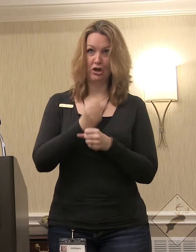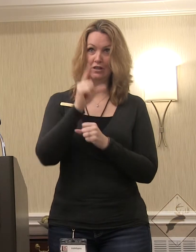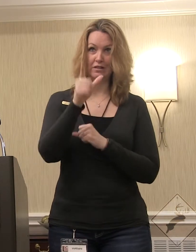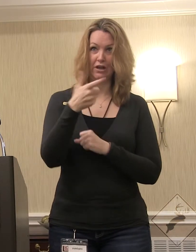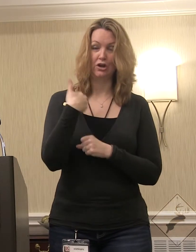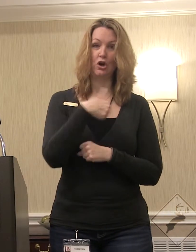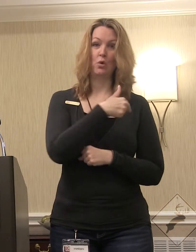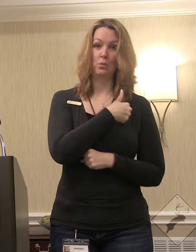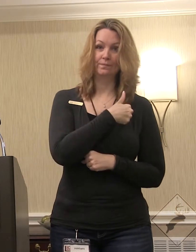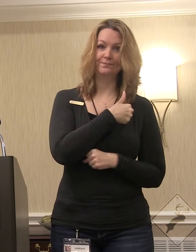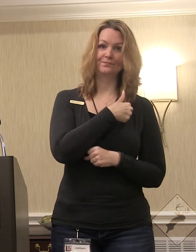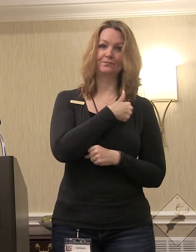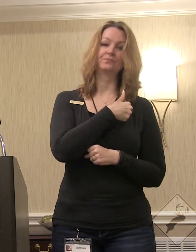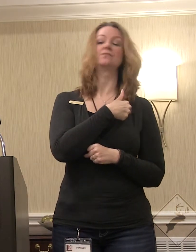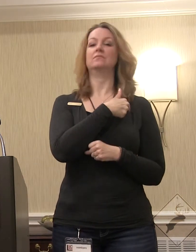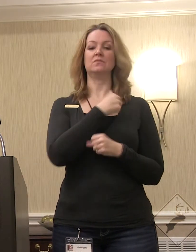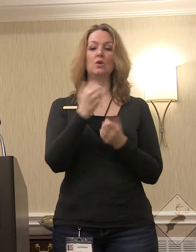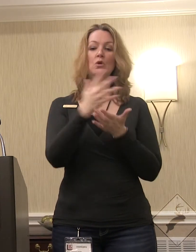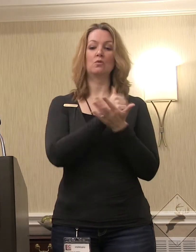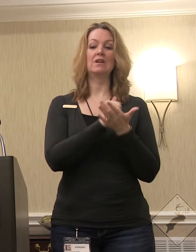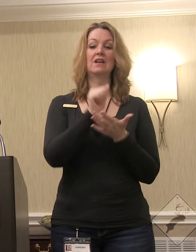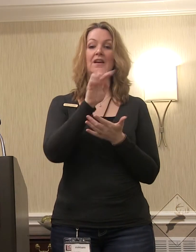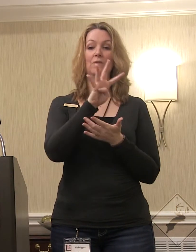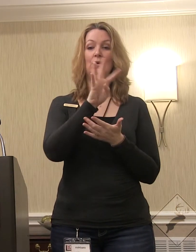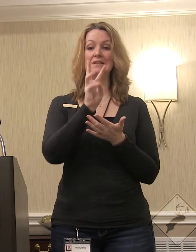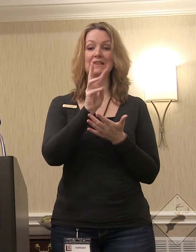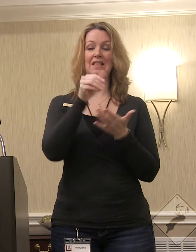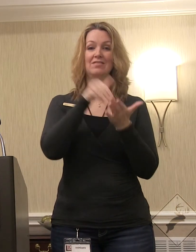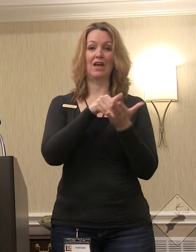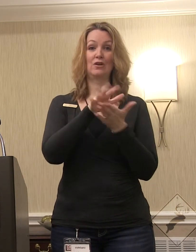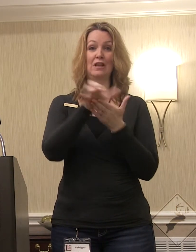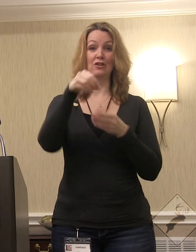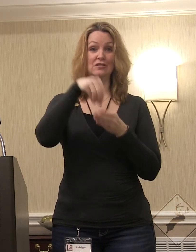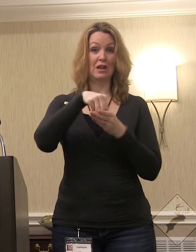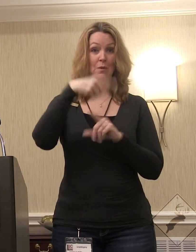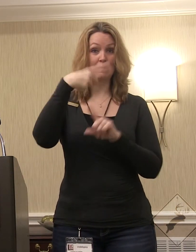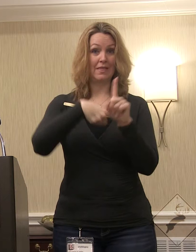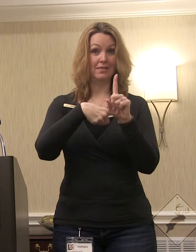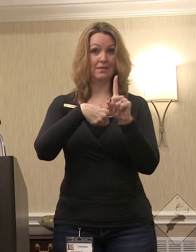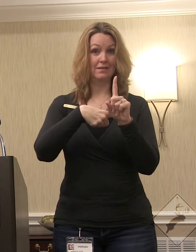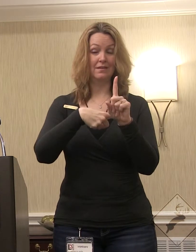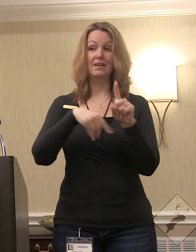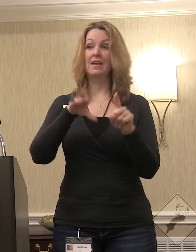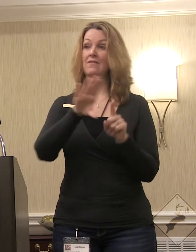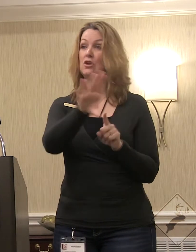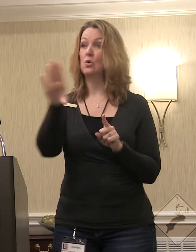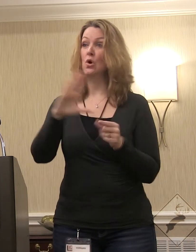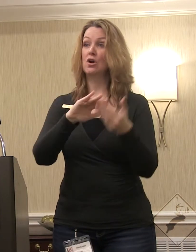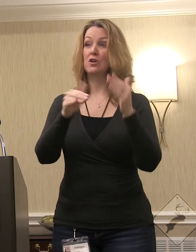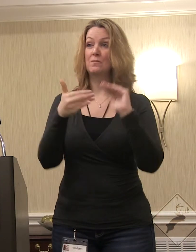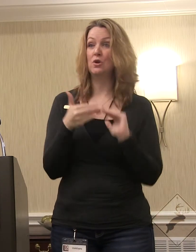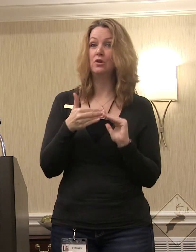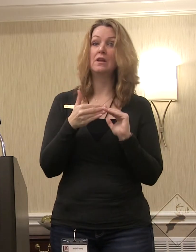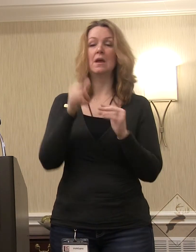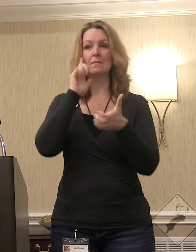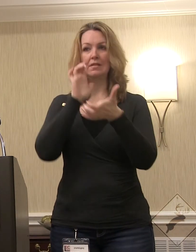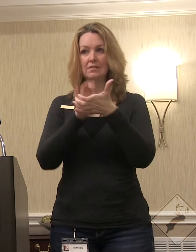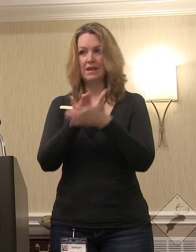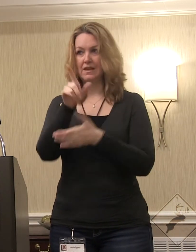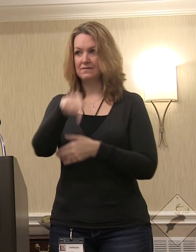$46,000 in less than 30 days. If your community believes in you, believes in your